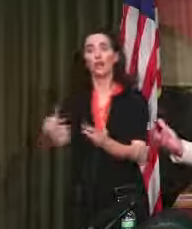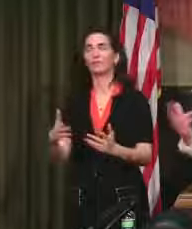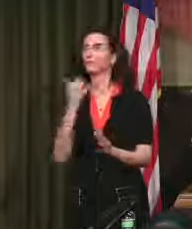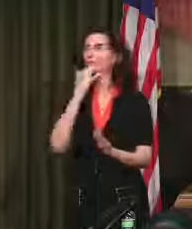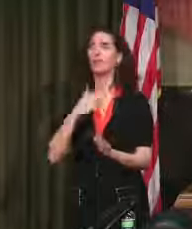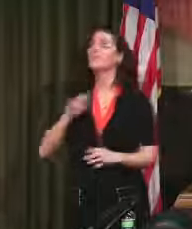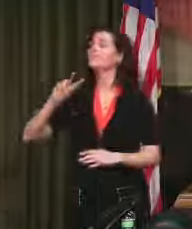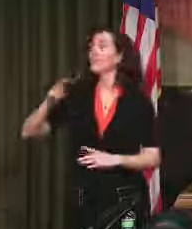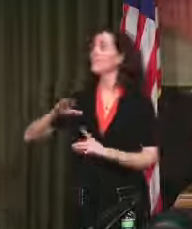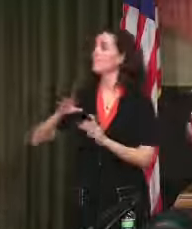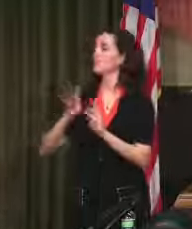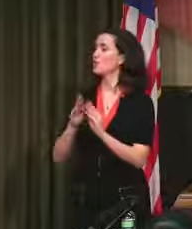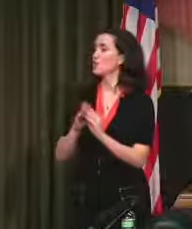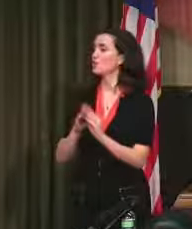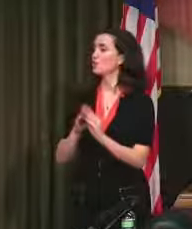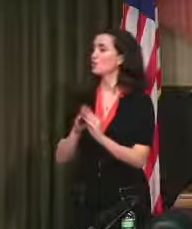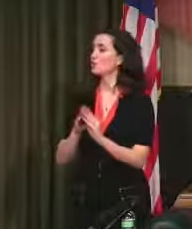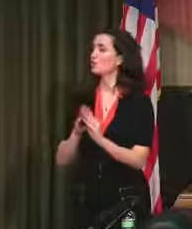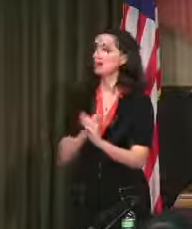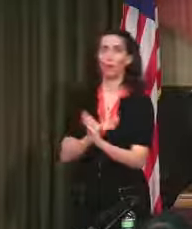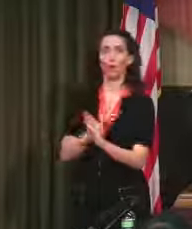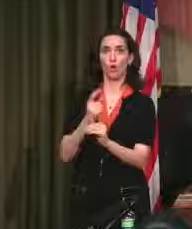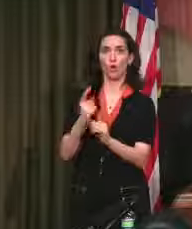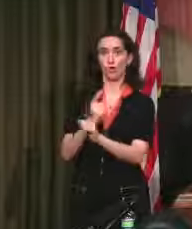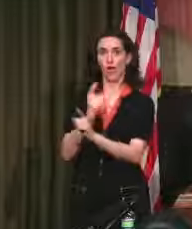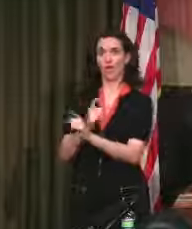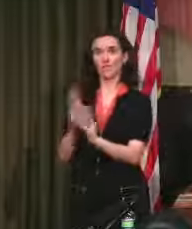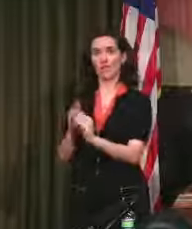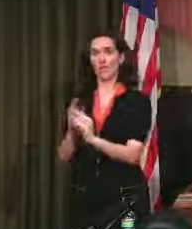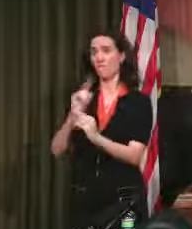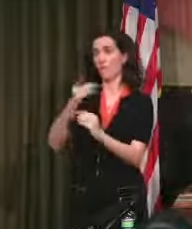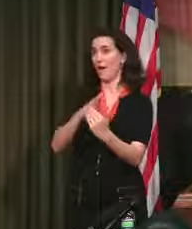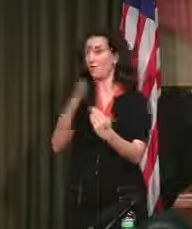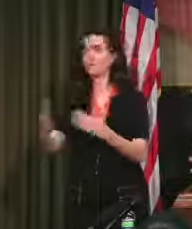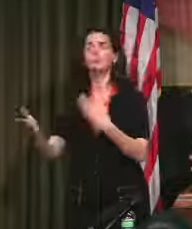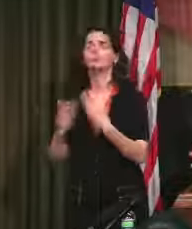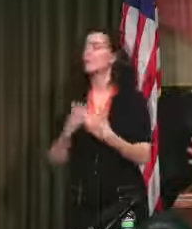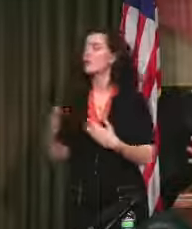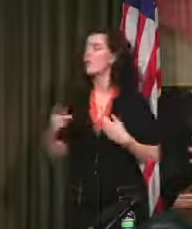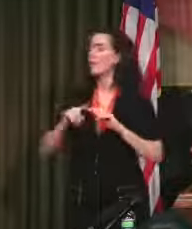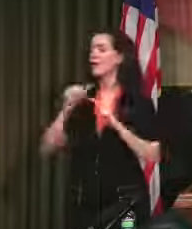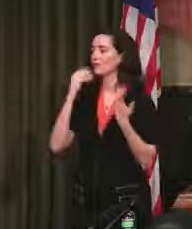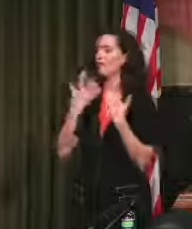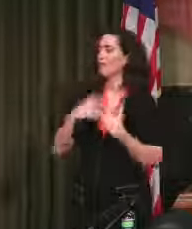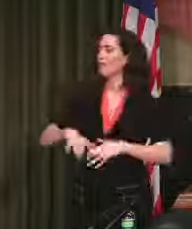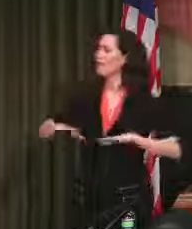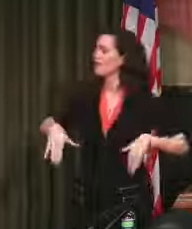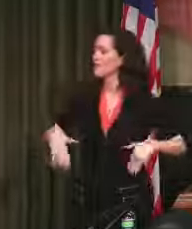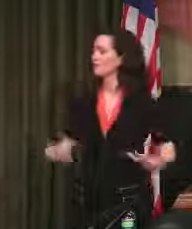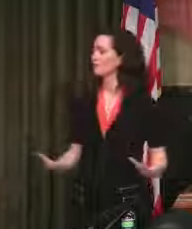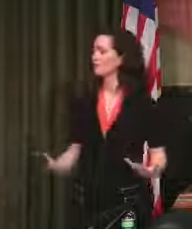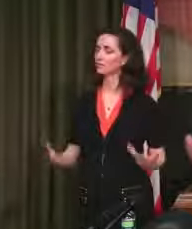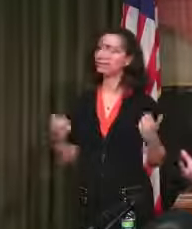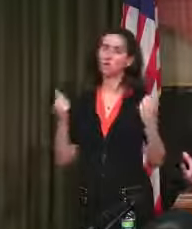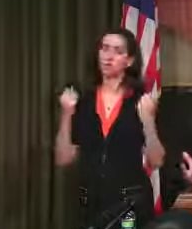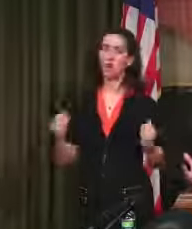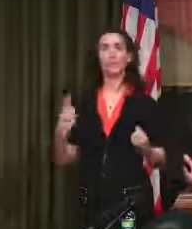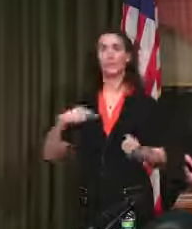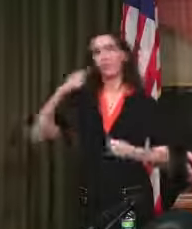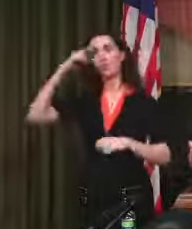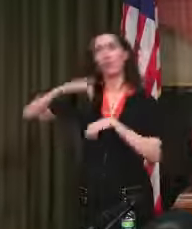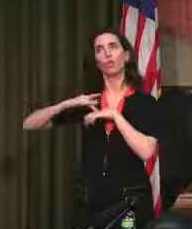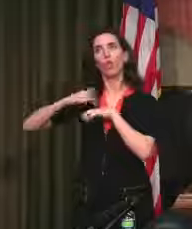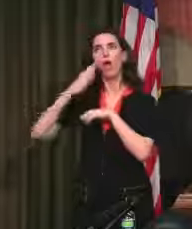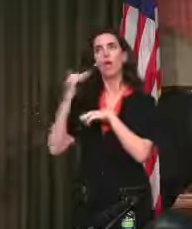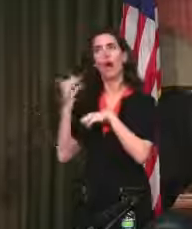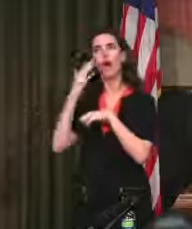second special session of the year, but the first one after the regular session. But for whatever reason, it just didn't come together. And so we can either dwell on that, or